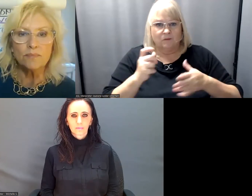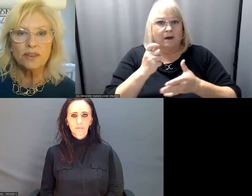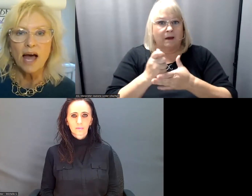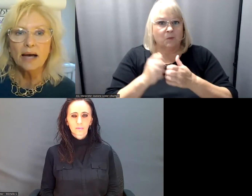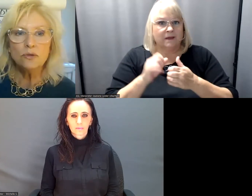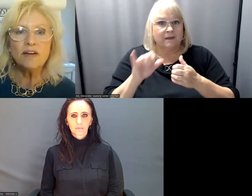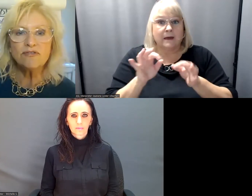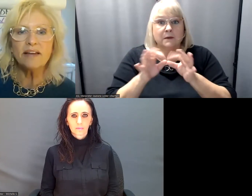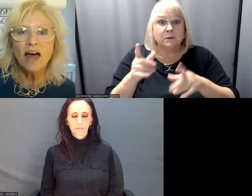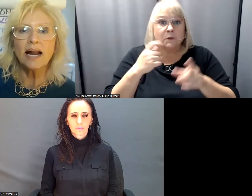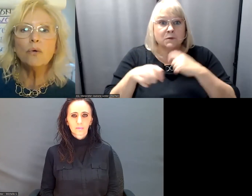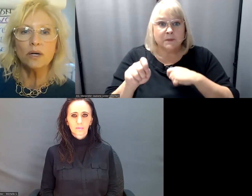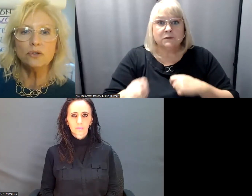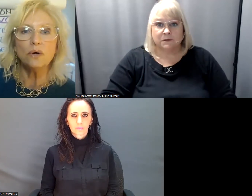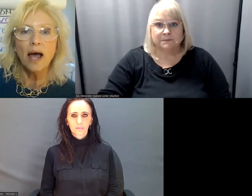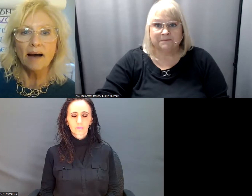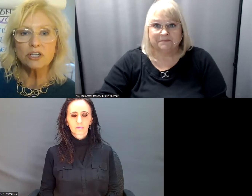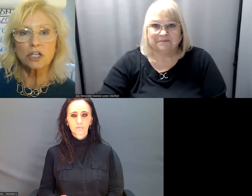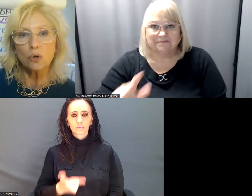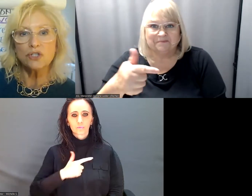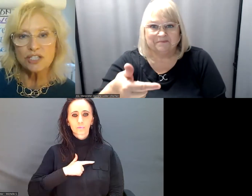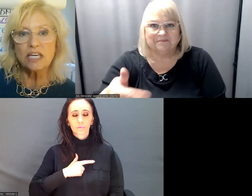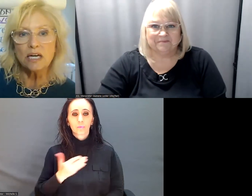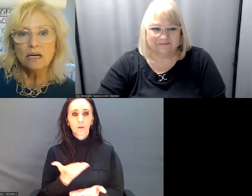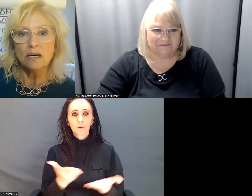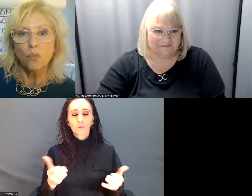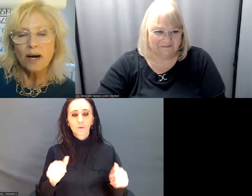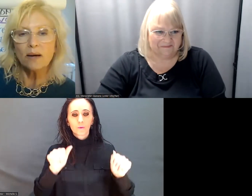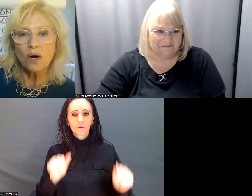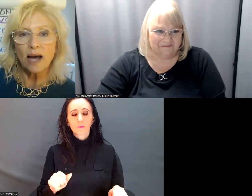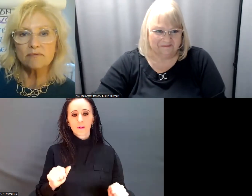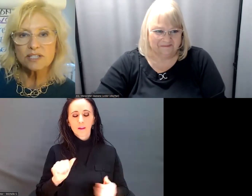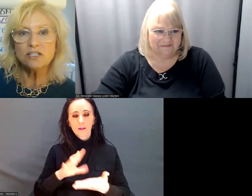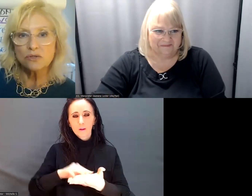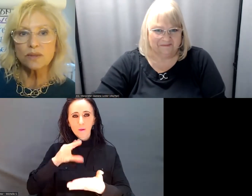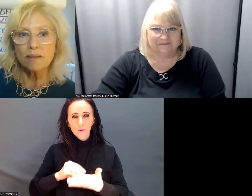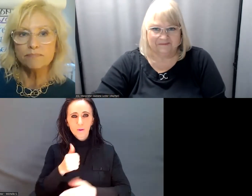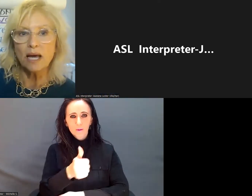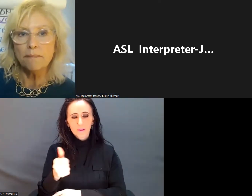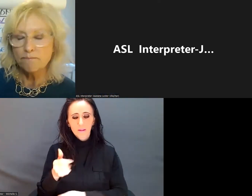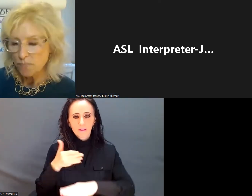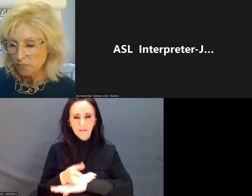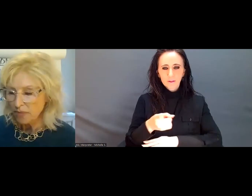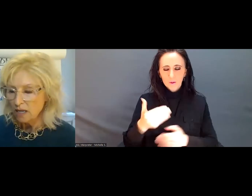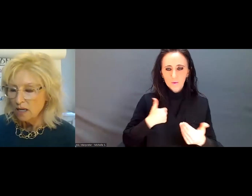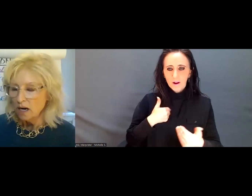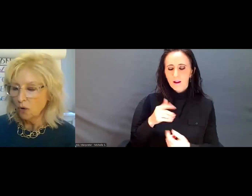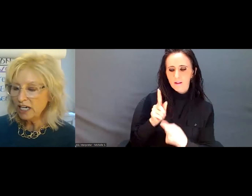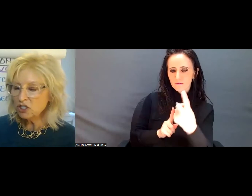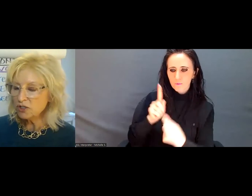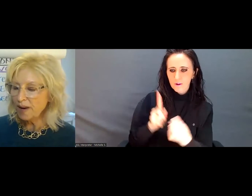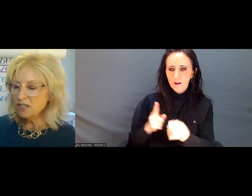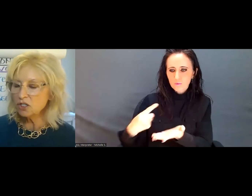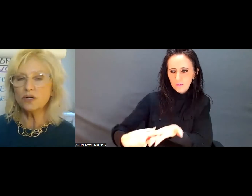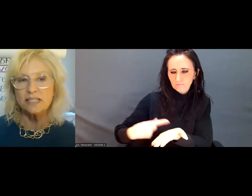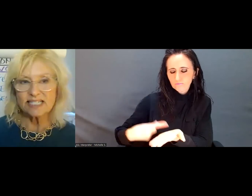help them with that. You may find that out when you have your go see one-on-one conversations with them. Yeah. Arrange